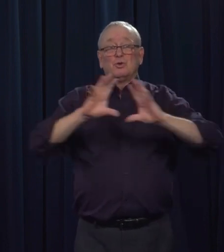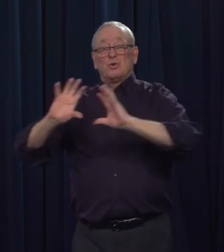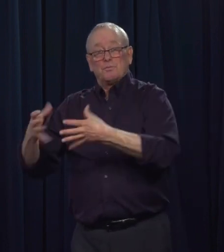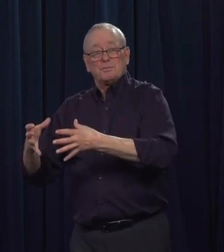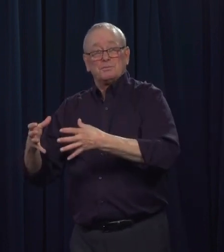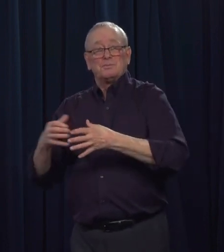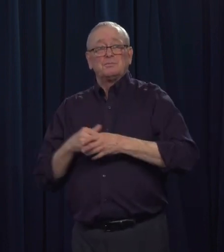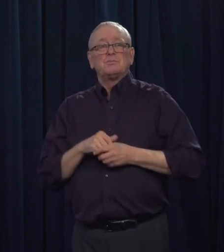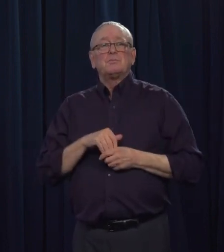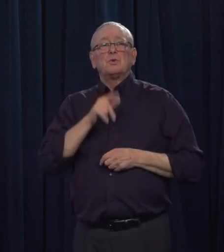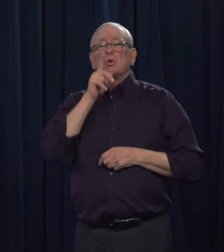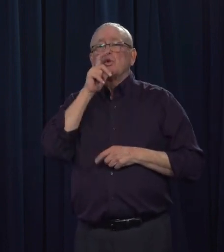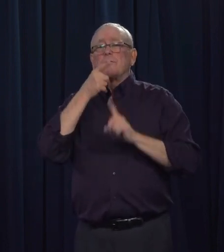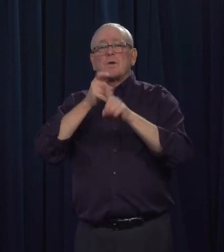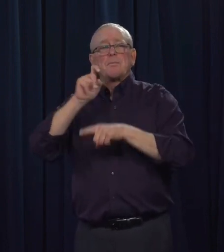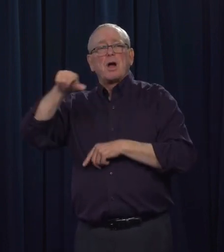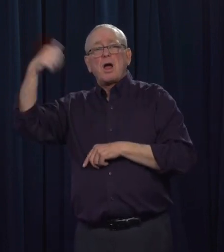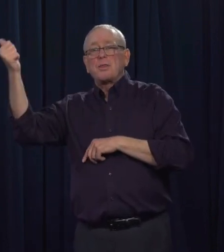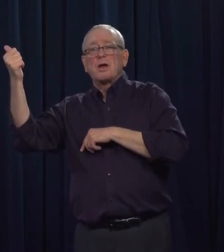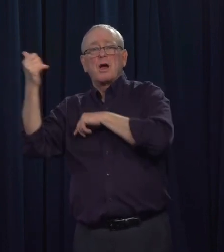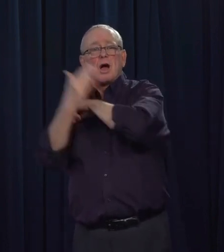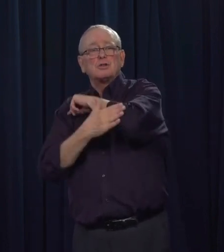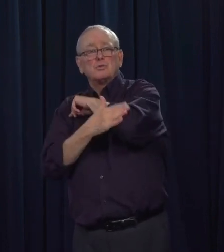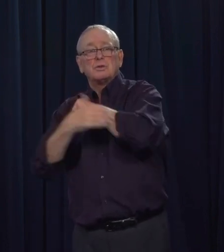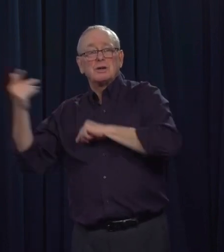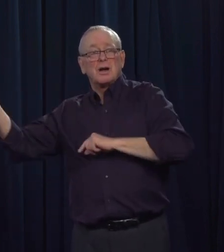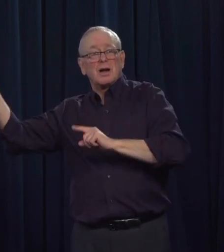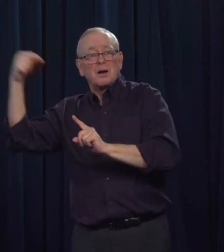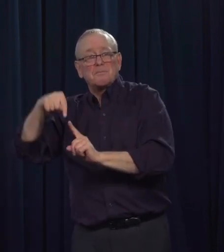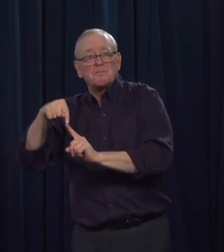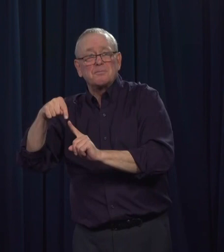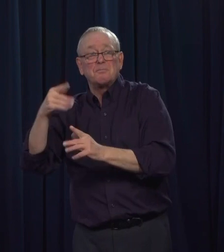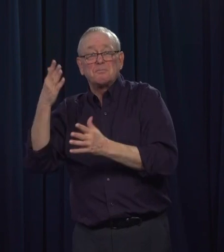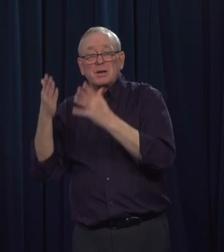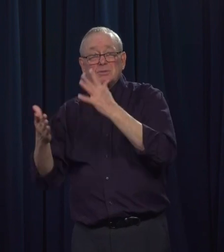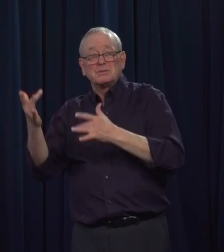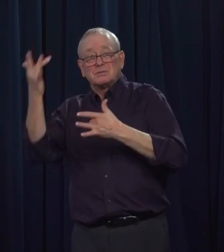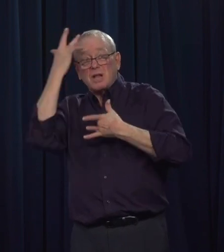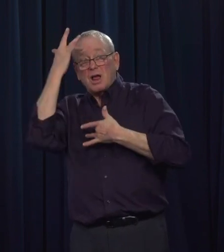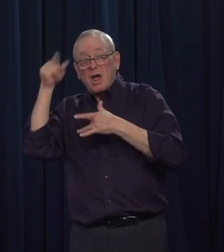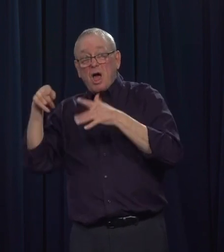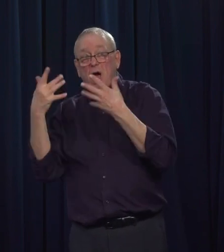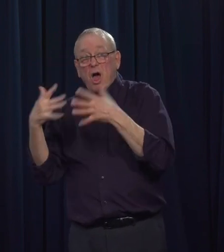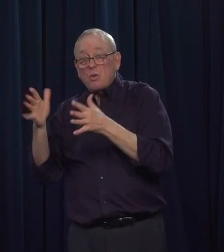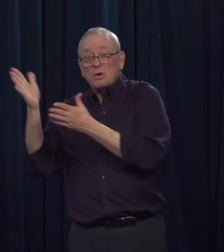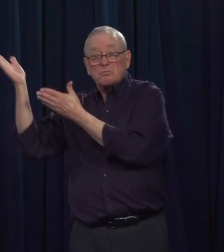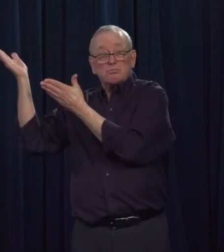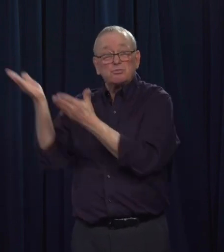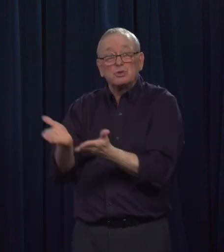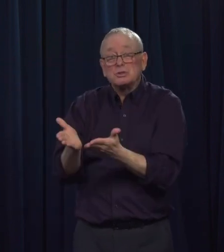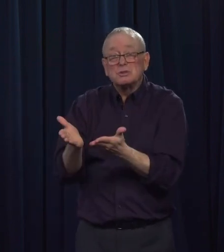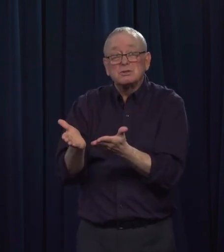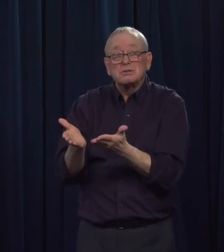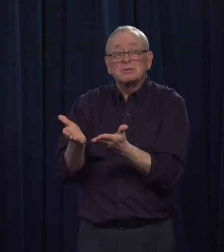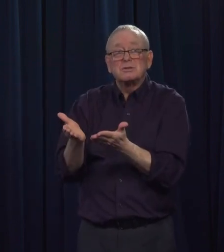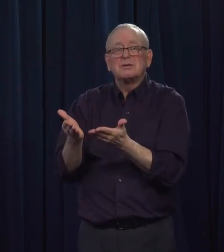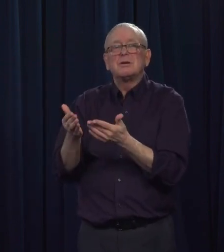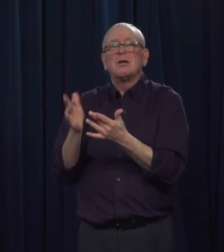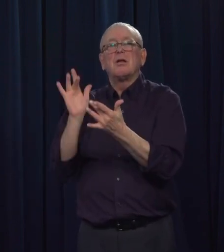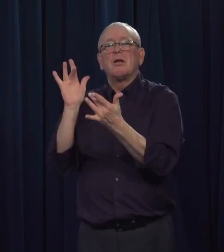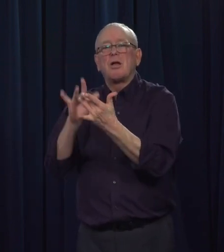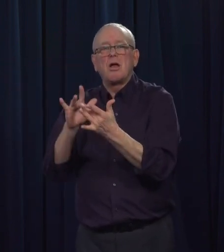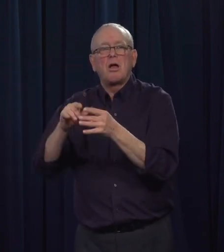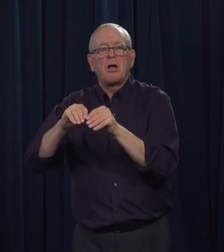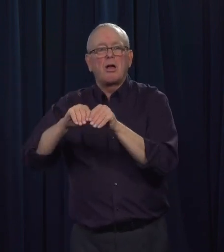just testing as a measure, but multiple measures to control that. And so with returning Albertans coming in from outside of Canada,